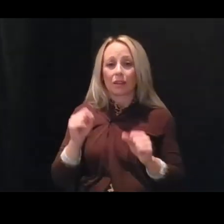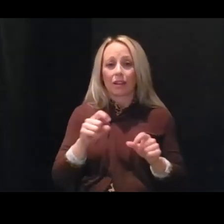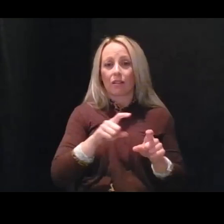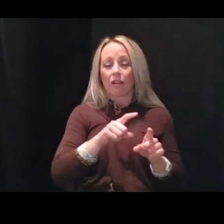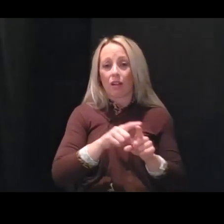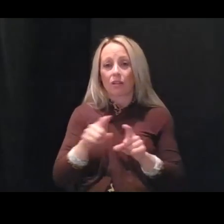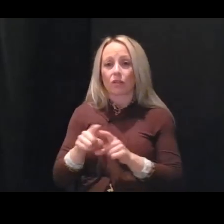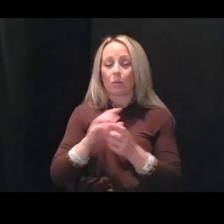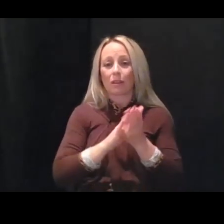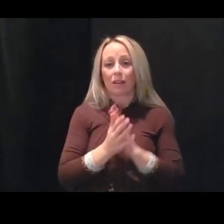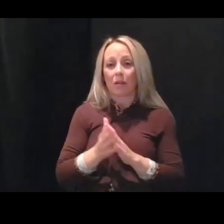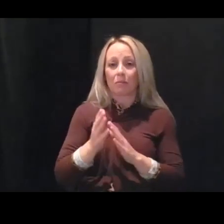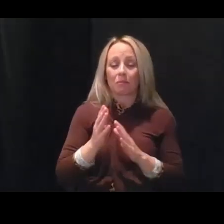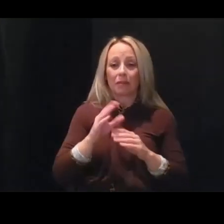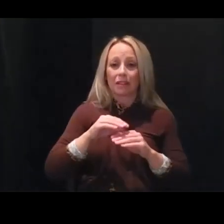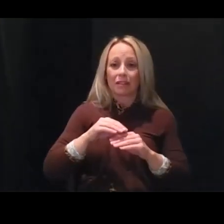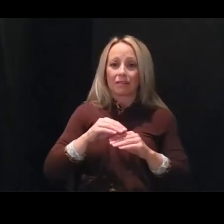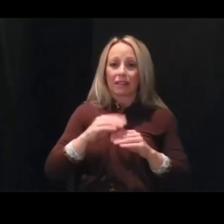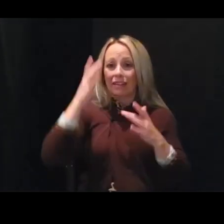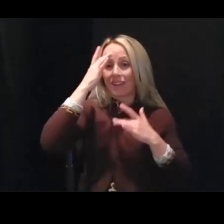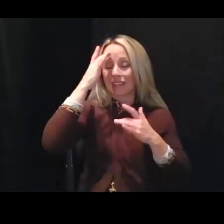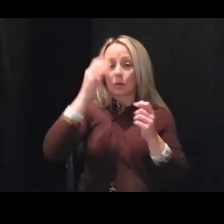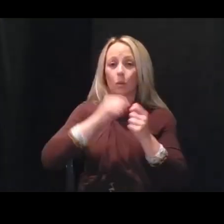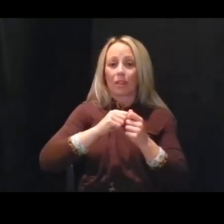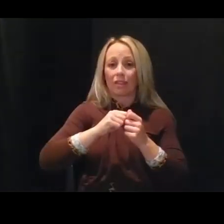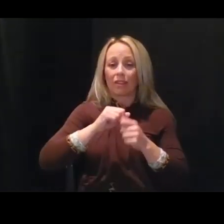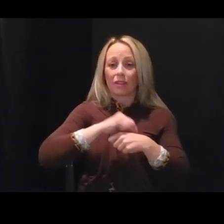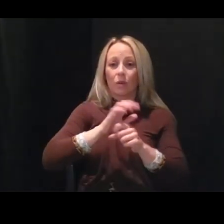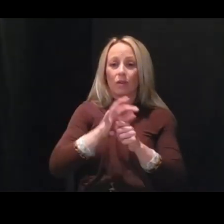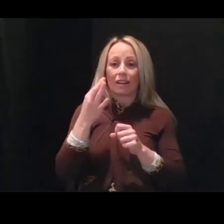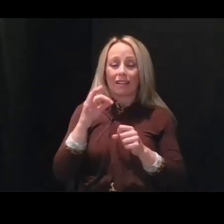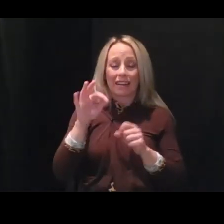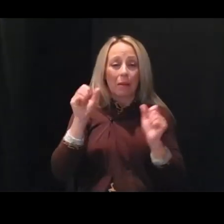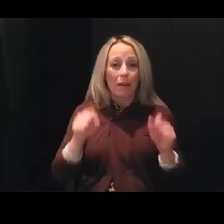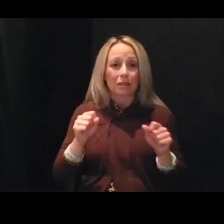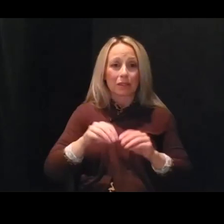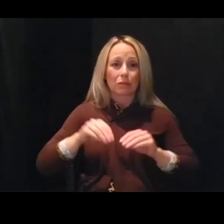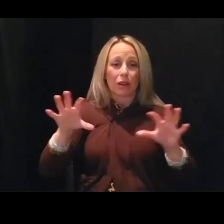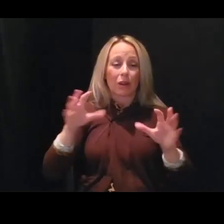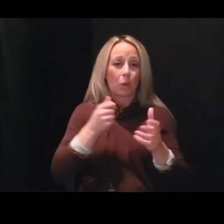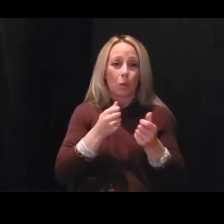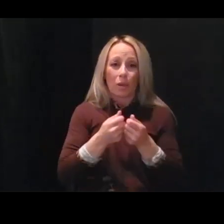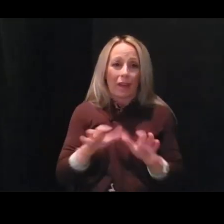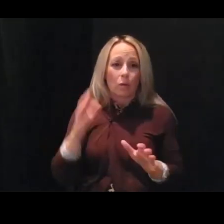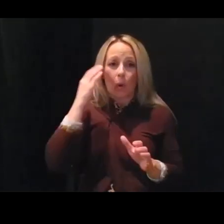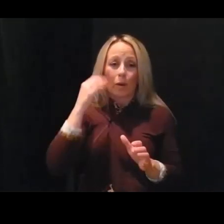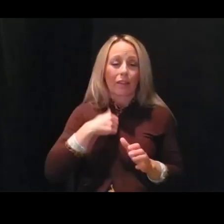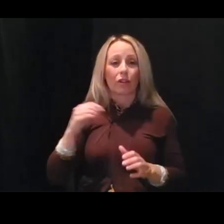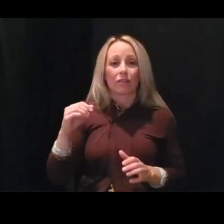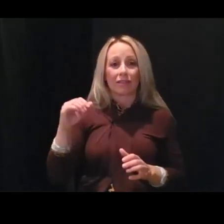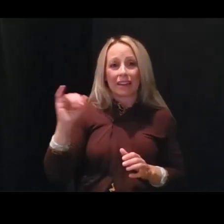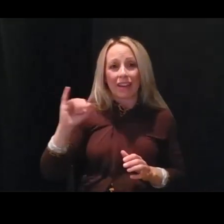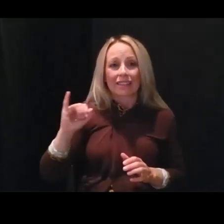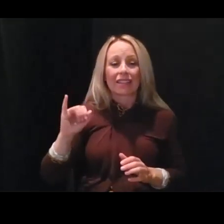again become infected with the virus and possibly spread it without even knowing they are infected. It remains very important for